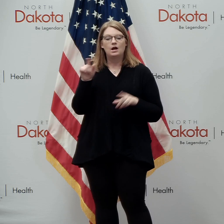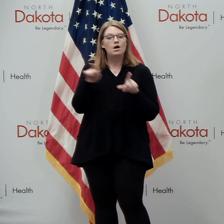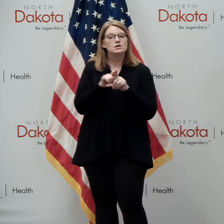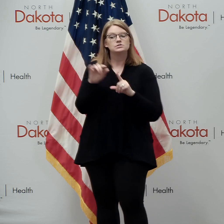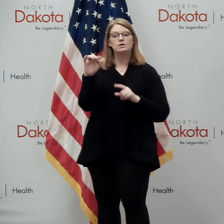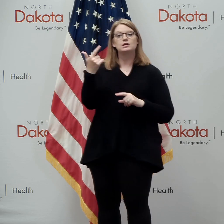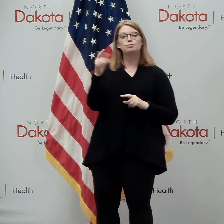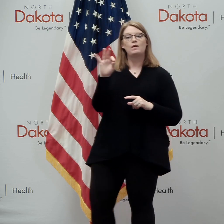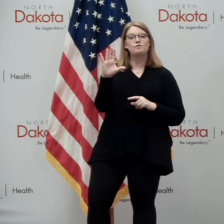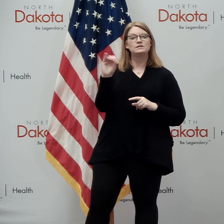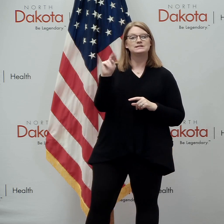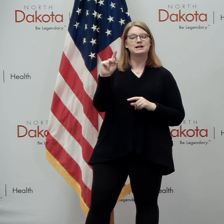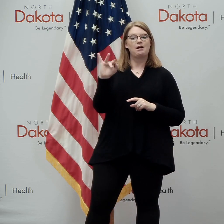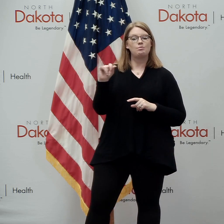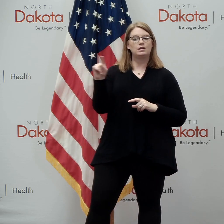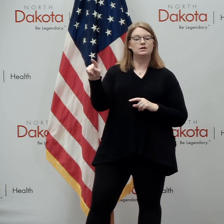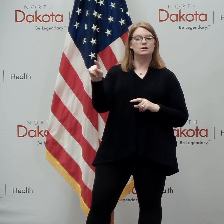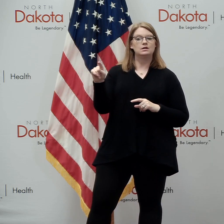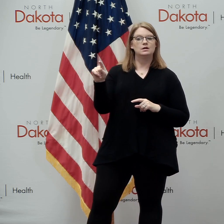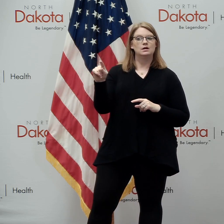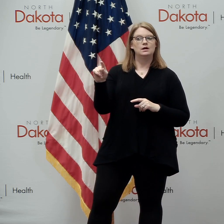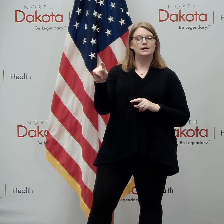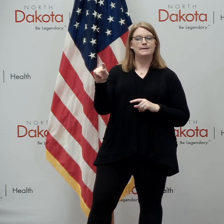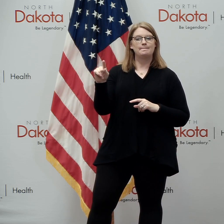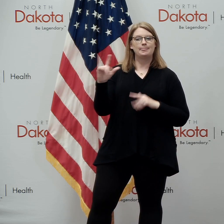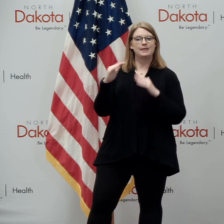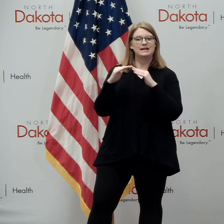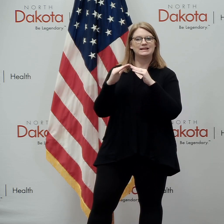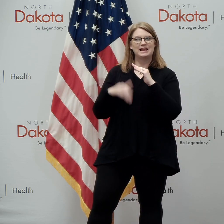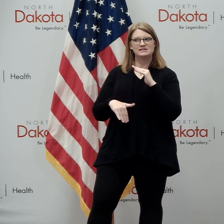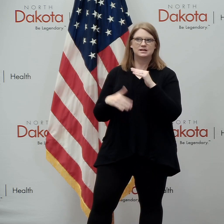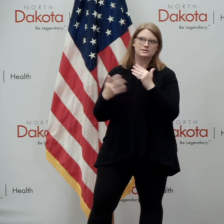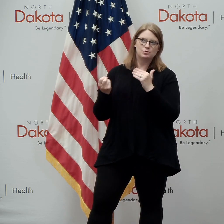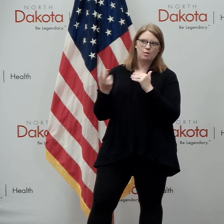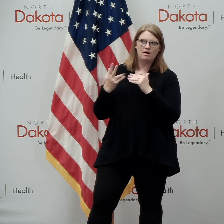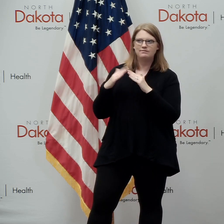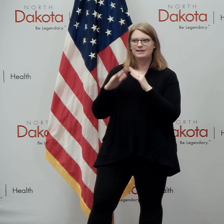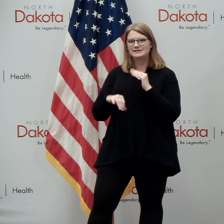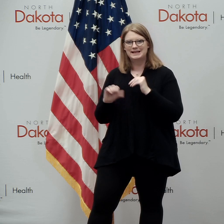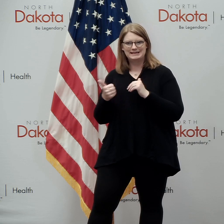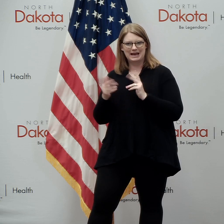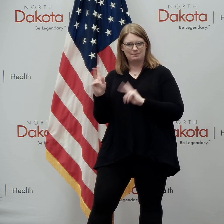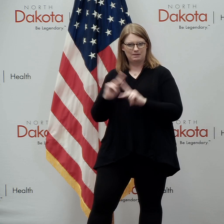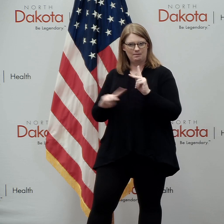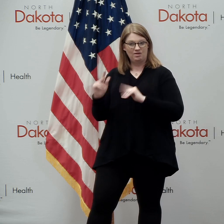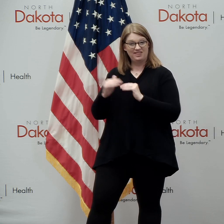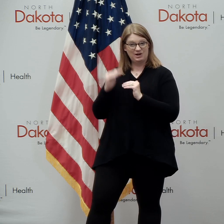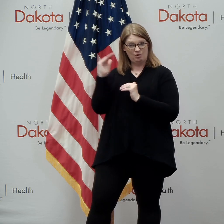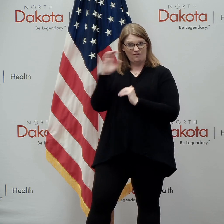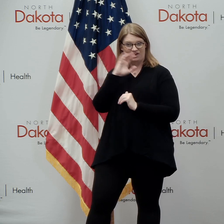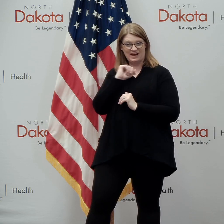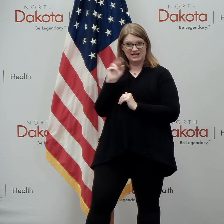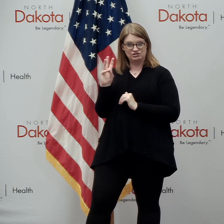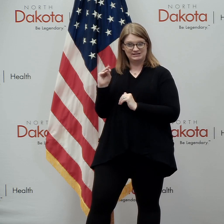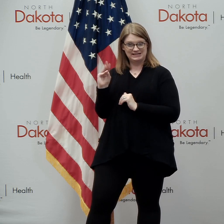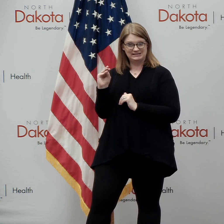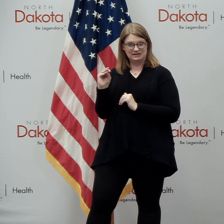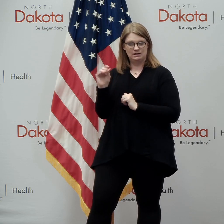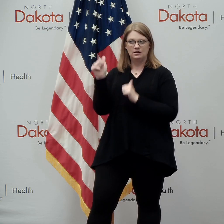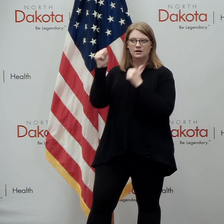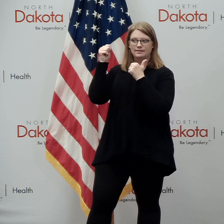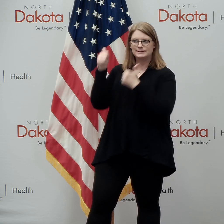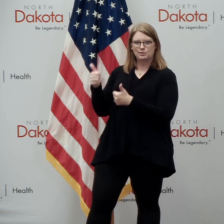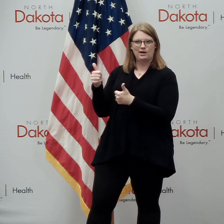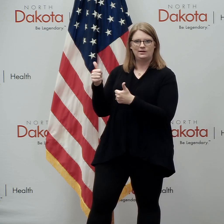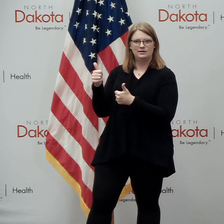County, there's been less than a dozen, sometimes less than 10 people that are over age 60 that have it. That's great. But